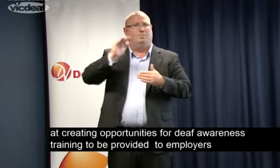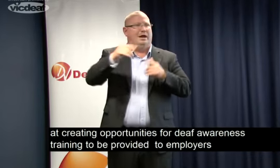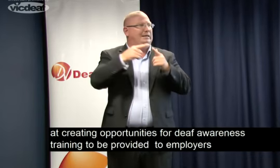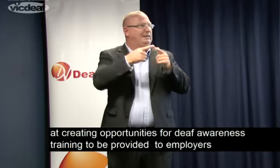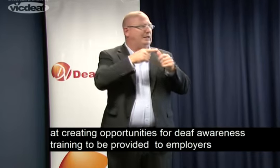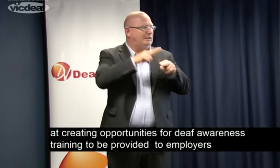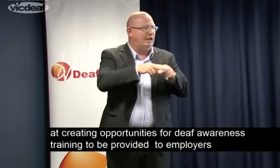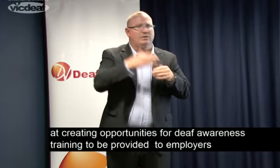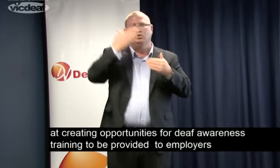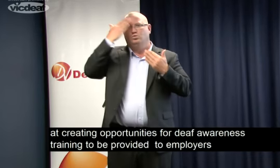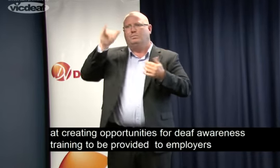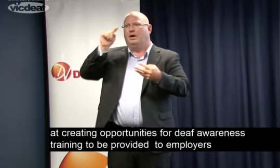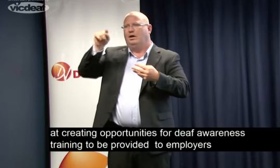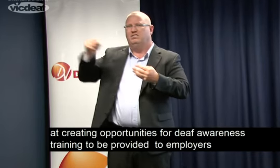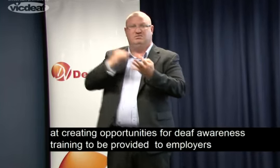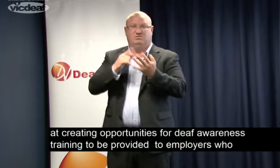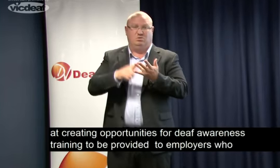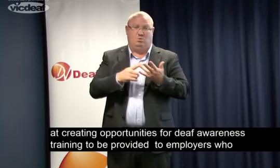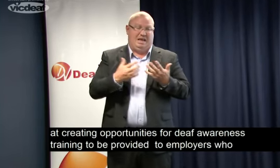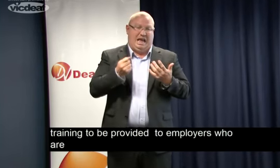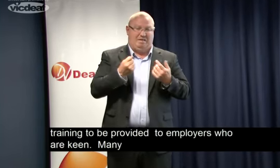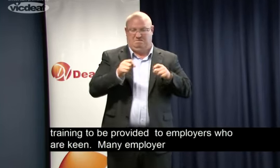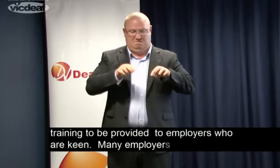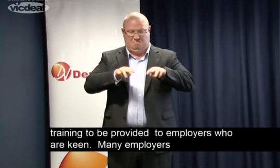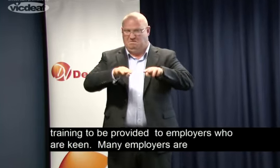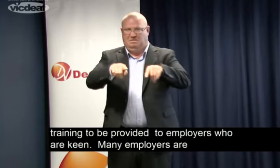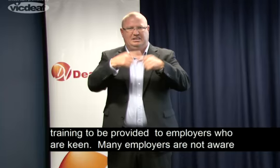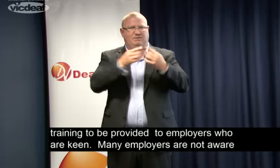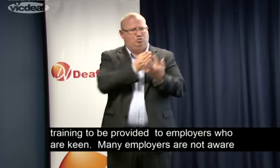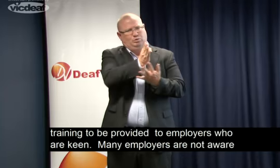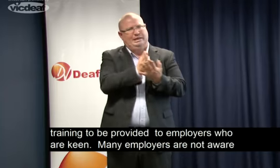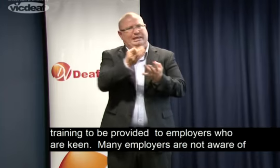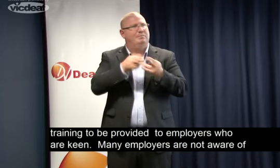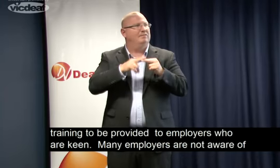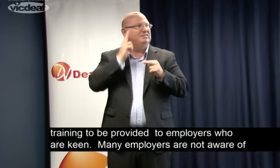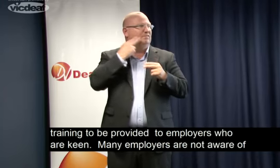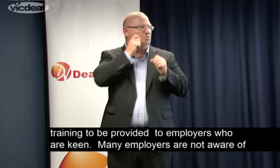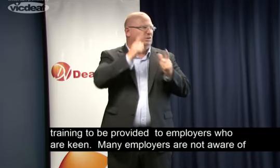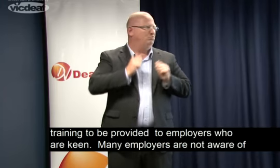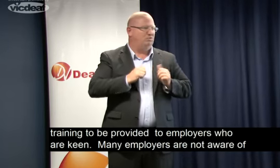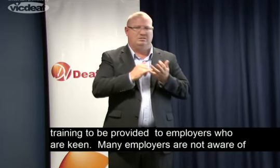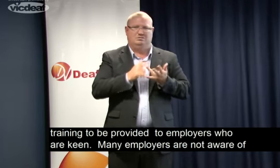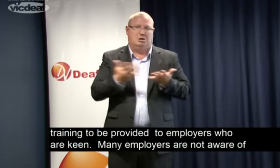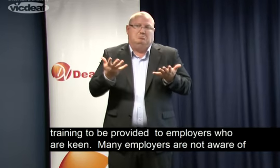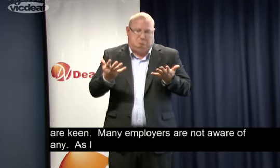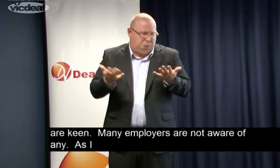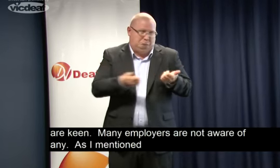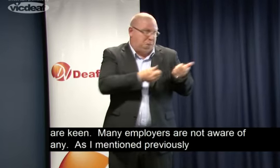Many employers aren't aware of EVE, as I mentioned previously. So there's quite a number of awareness